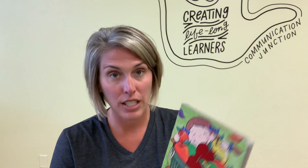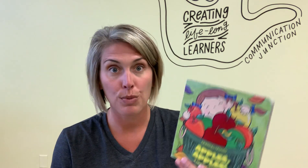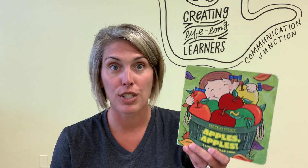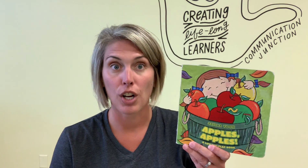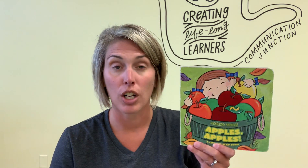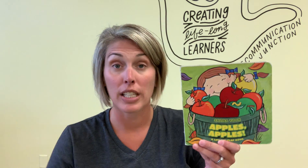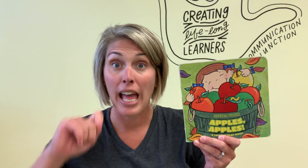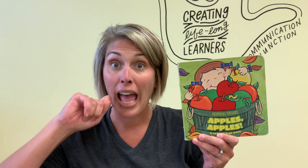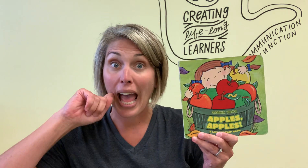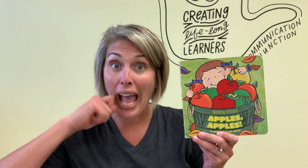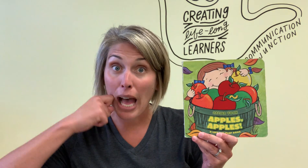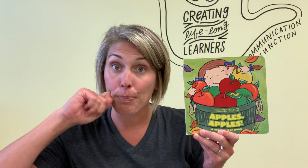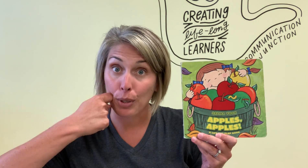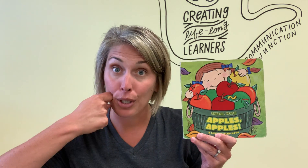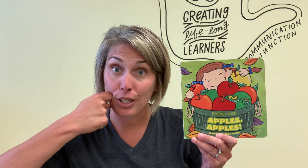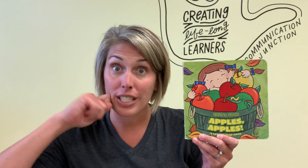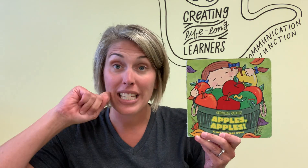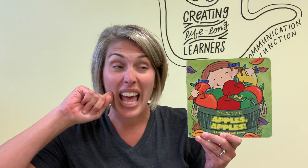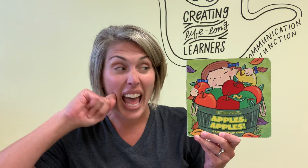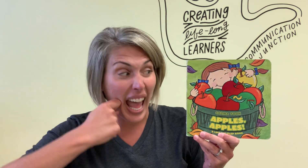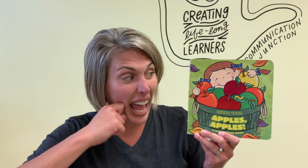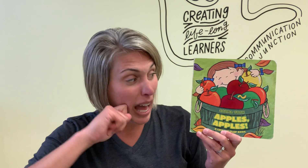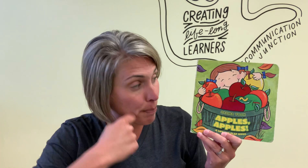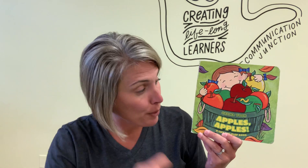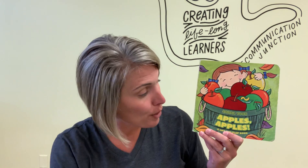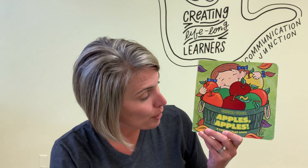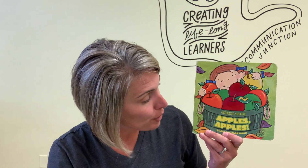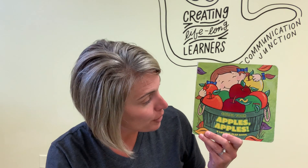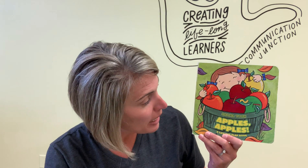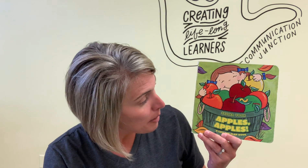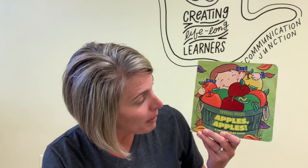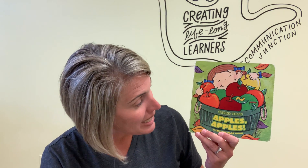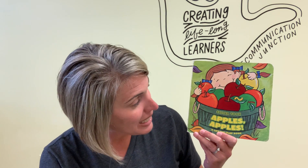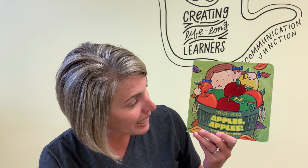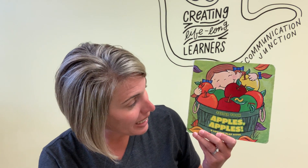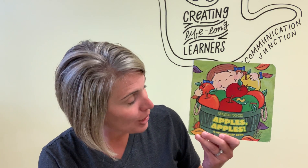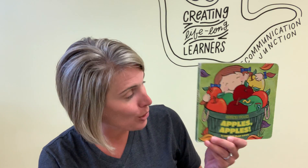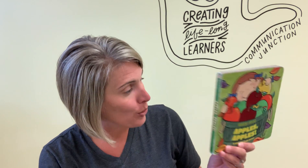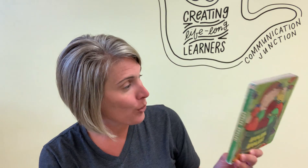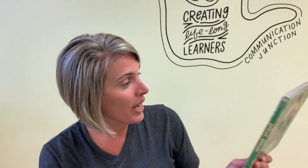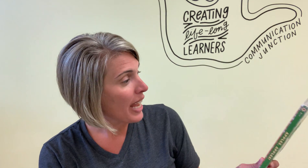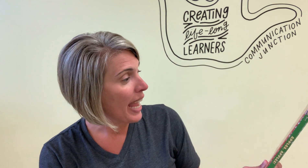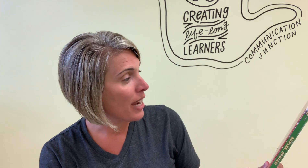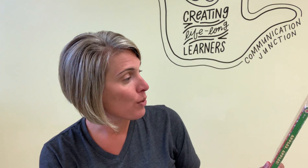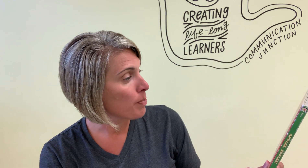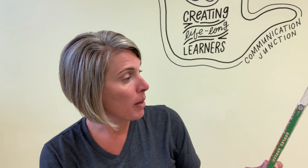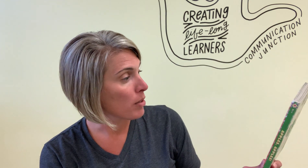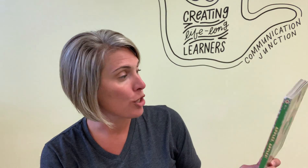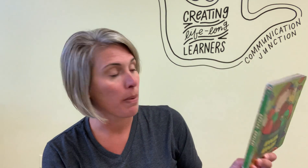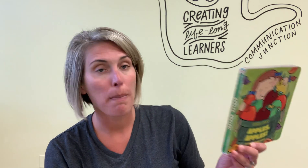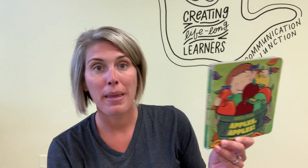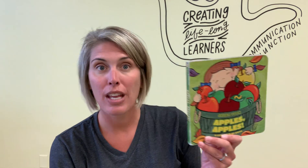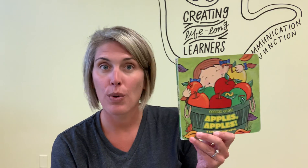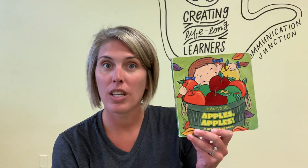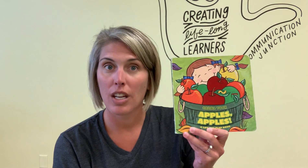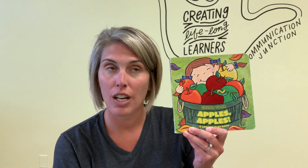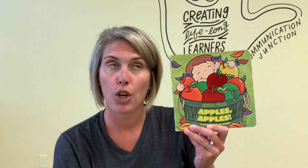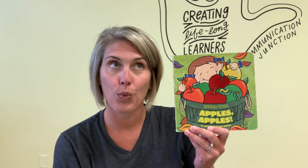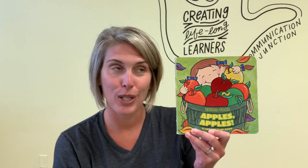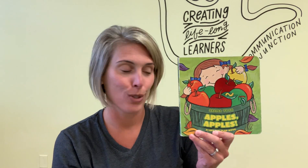is called Apples, Apples by Selena Yoon, and it was published by Penguin Young Readers